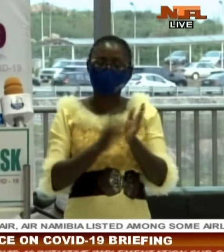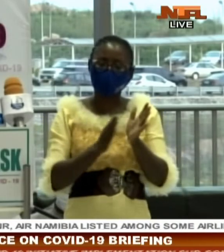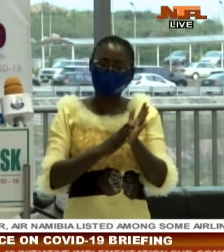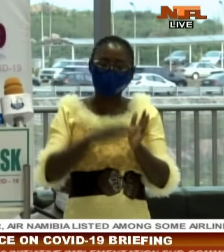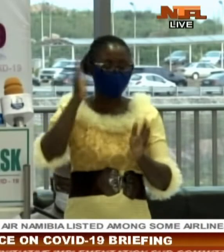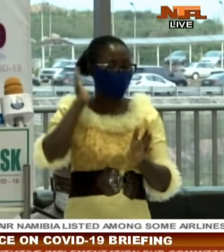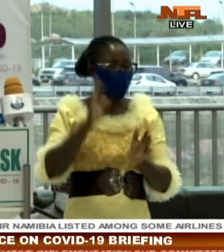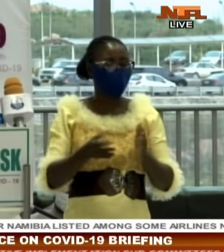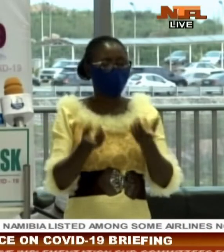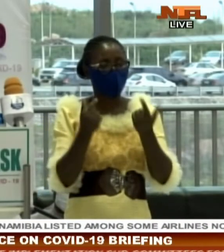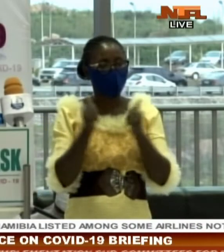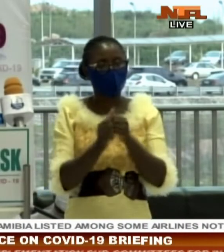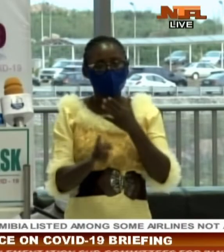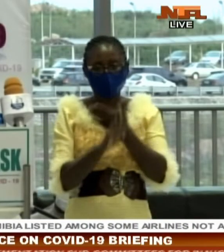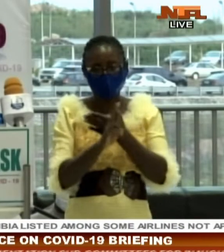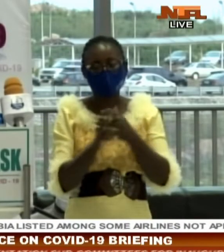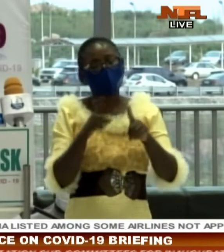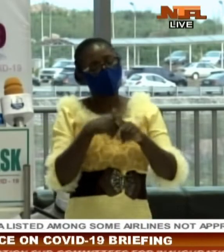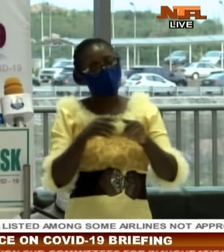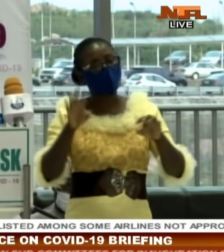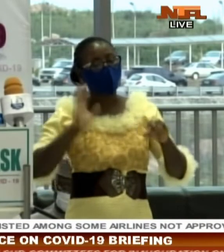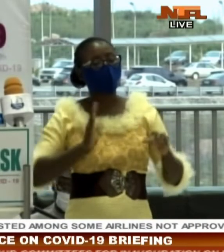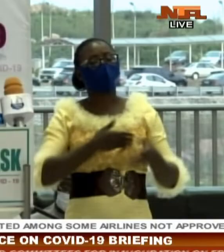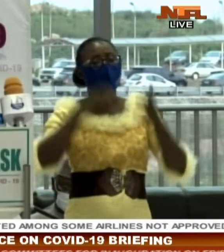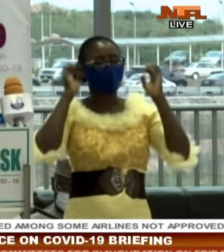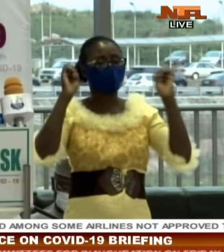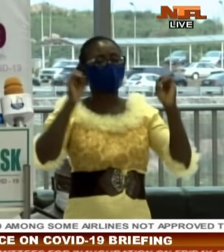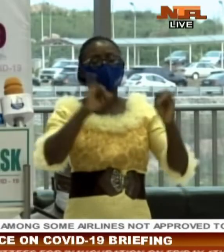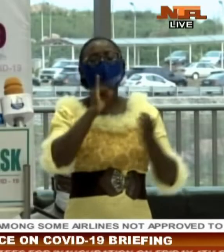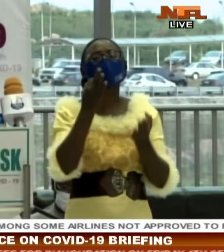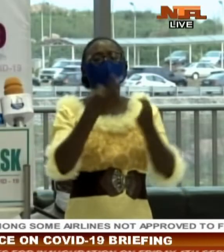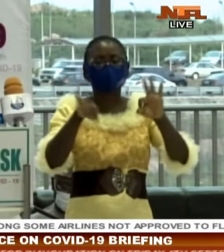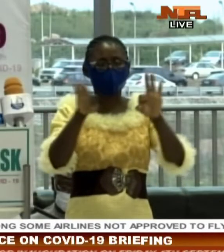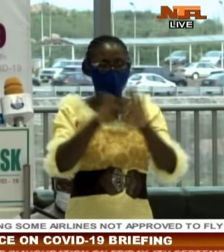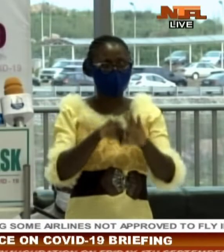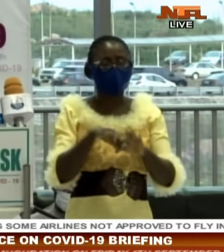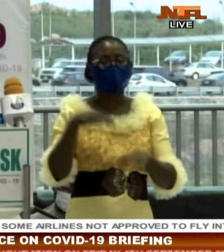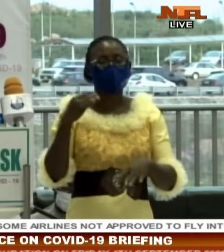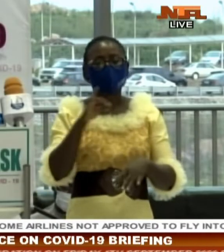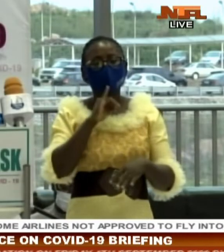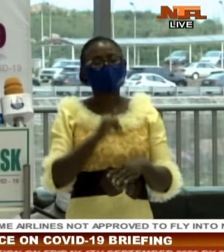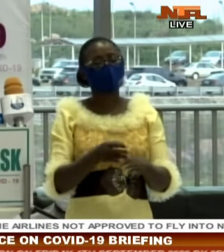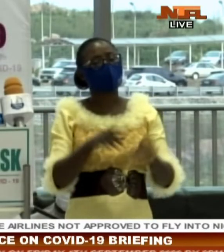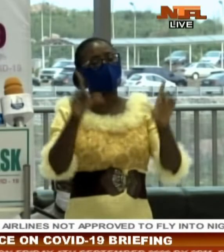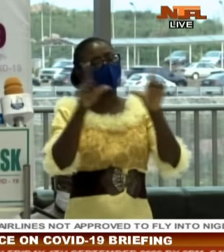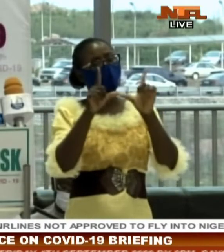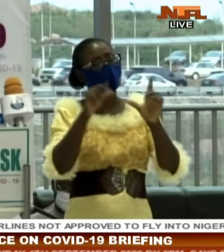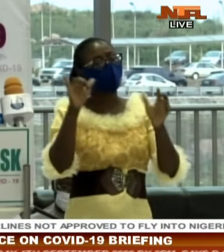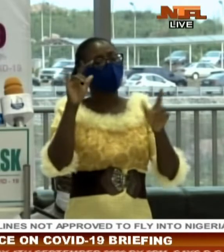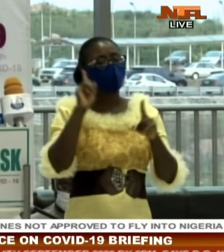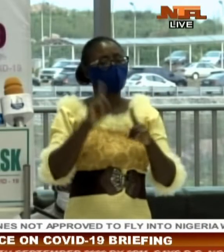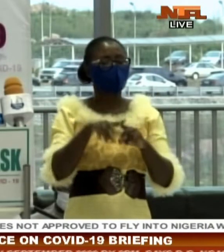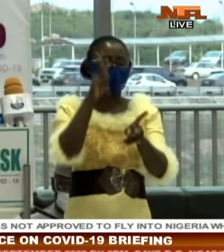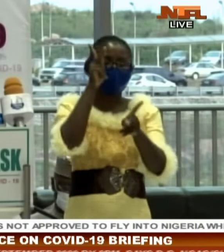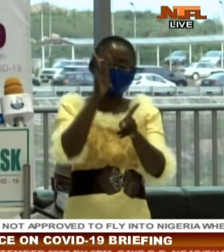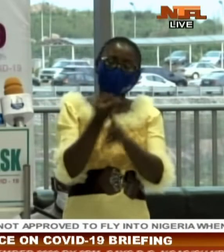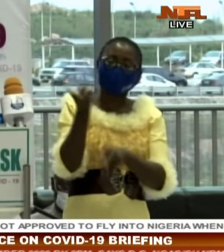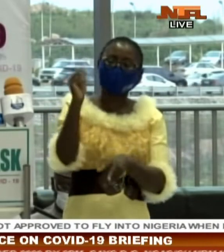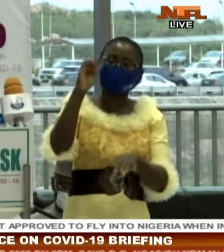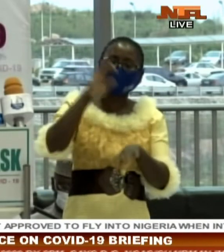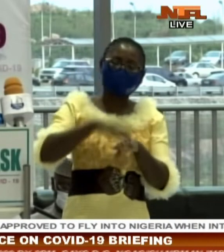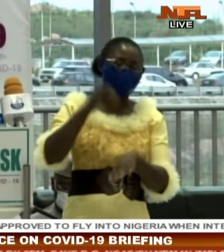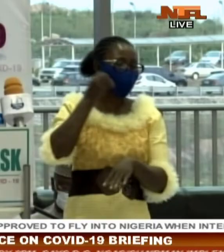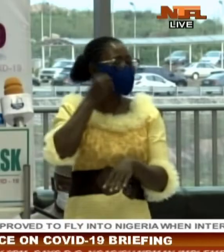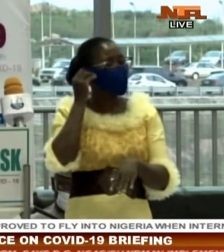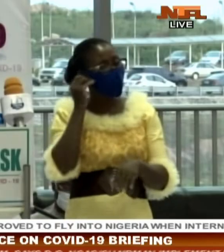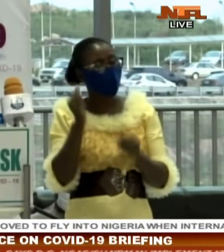the education of our young ones is really important. And there's a limit to how long we can continue to keep our children out